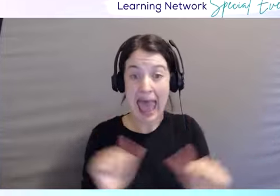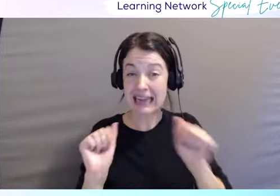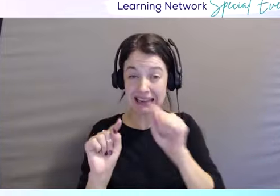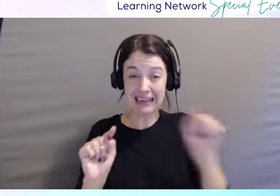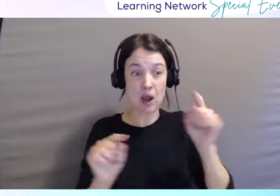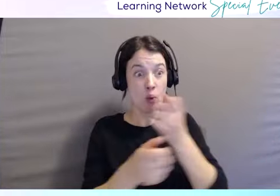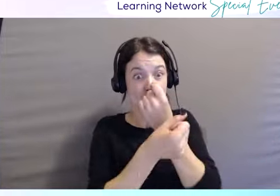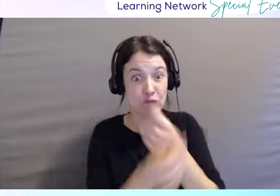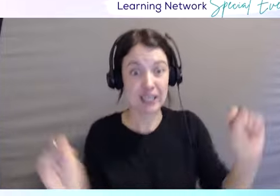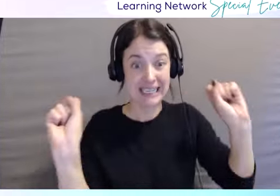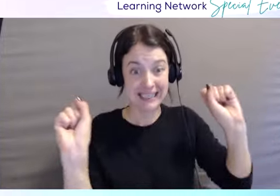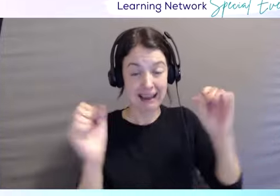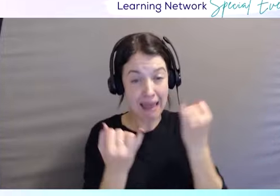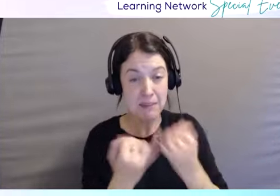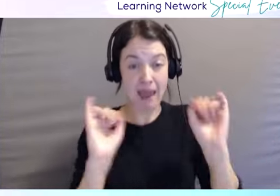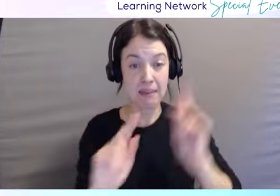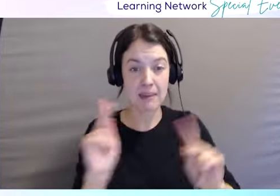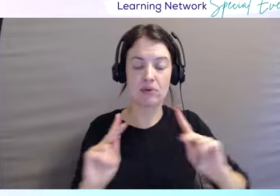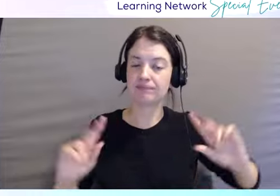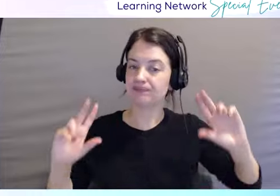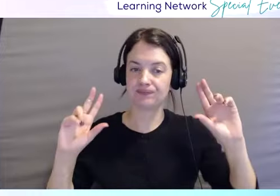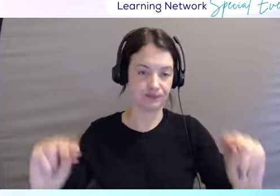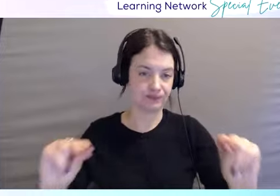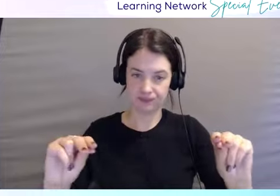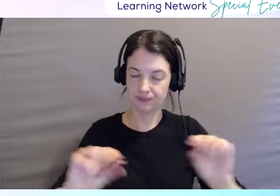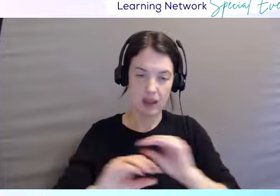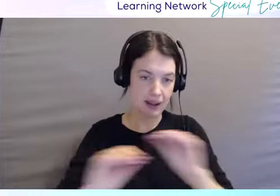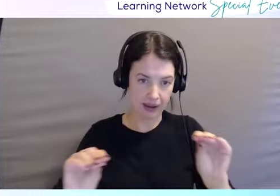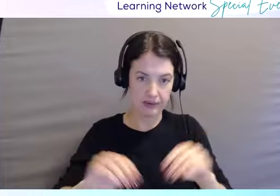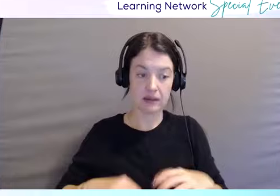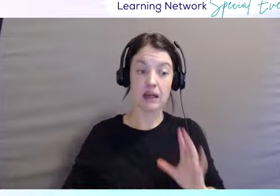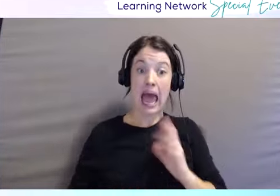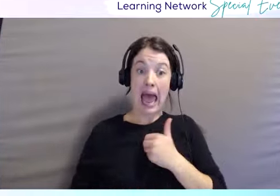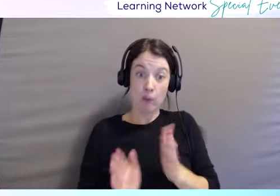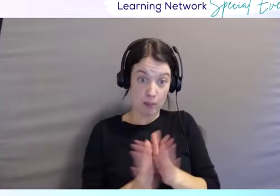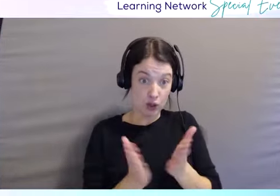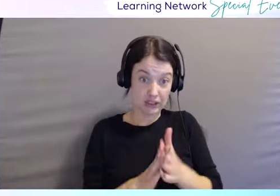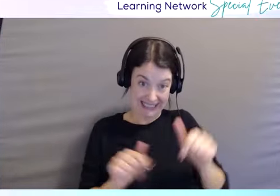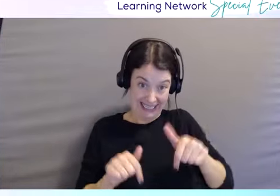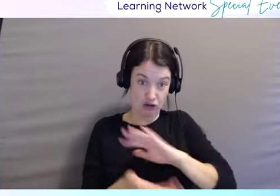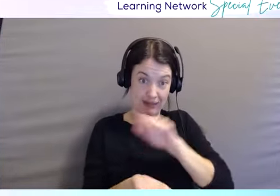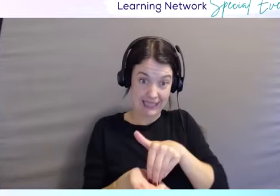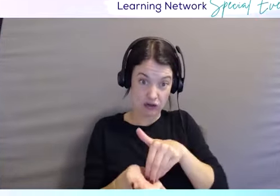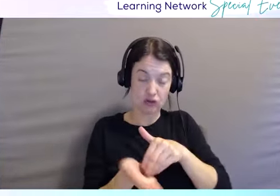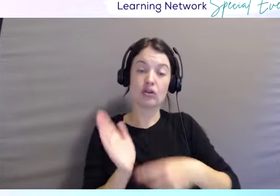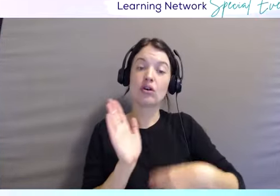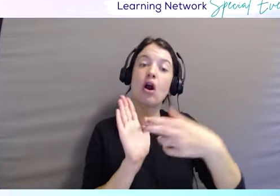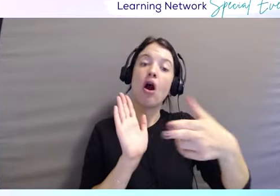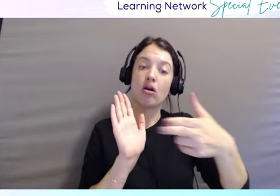surprise that our books around smoking, for example, that we've published are called Liberation, because there is nothing